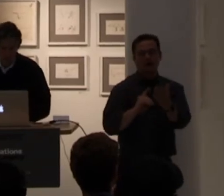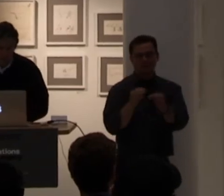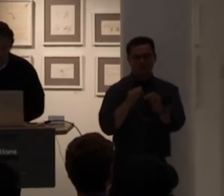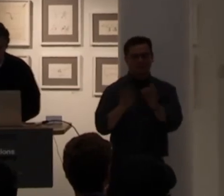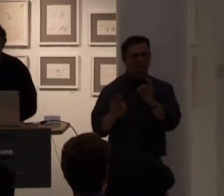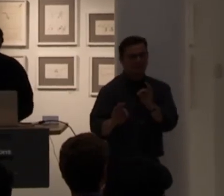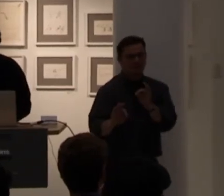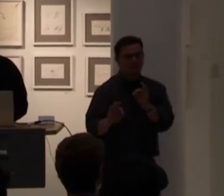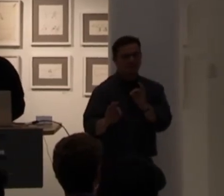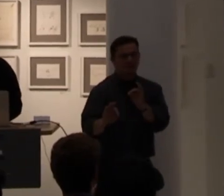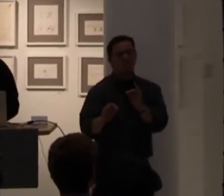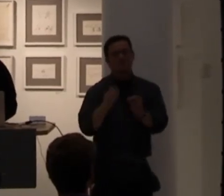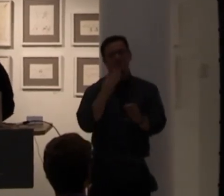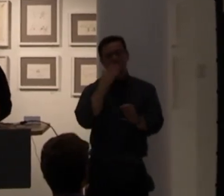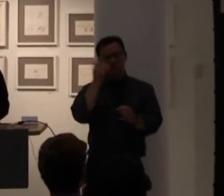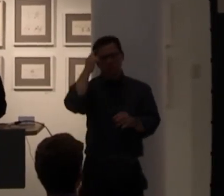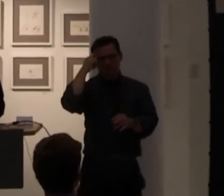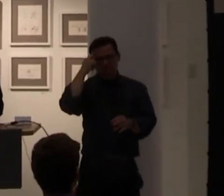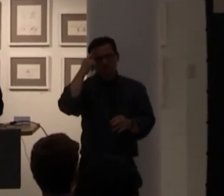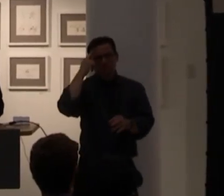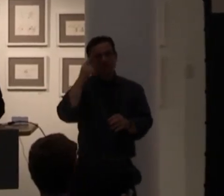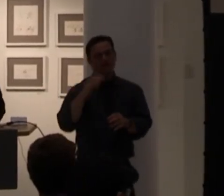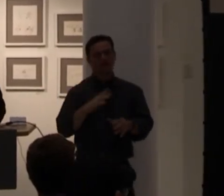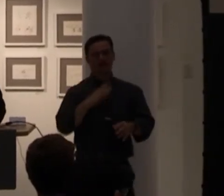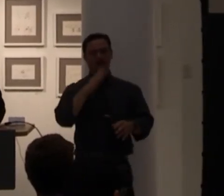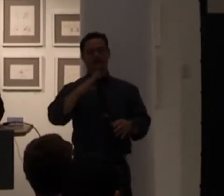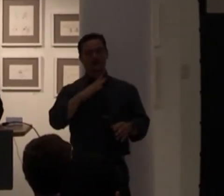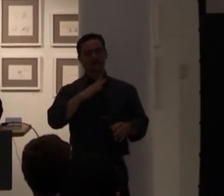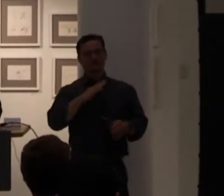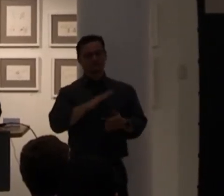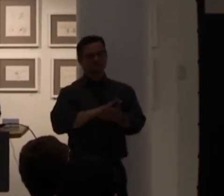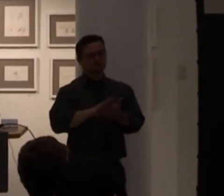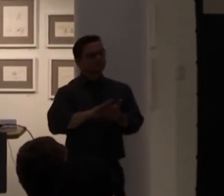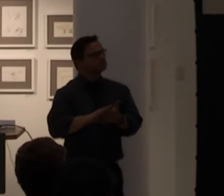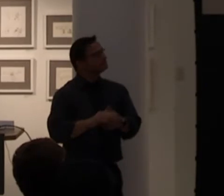simple, rational, elegant, and anonymous.